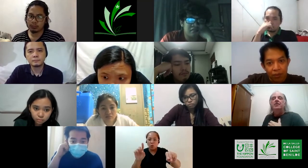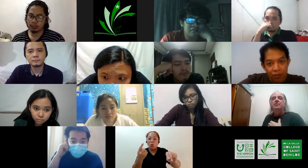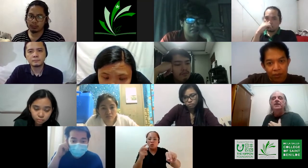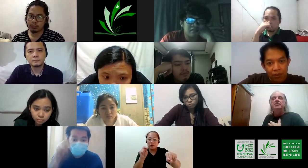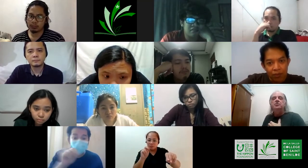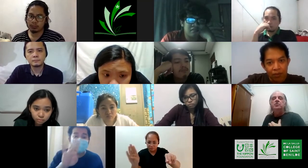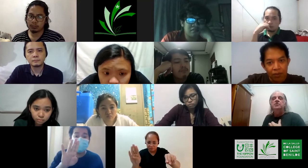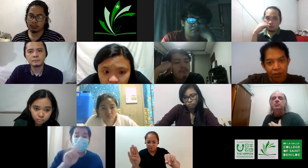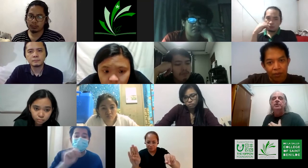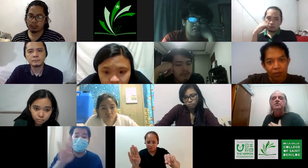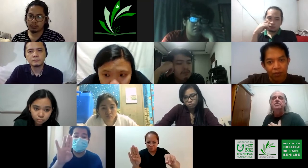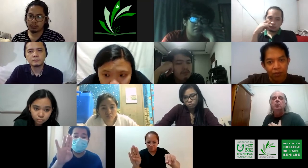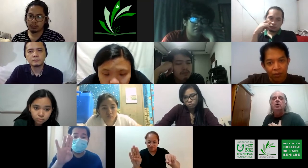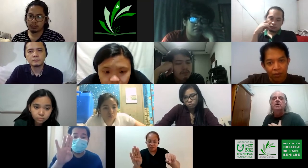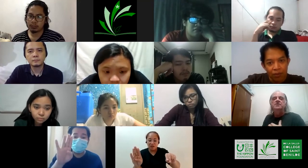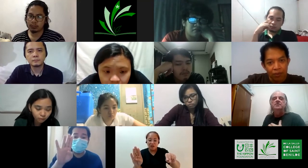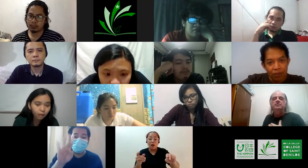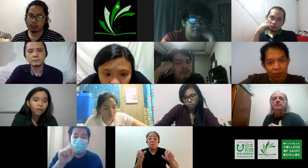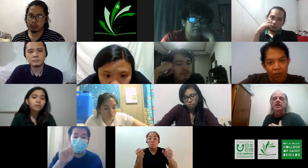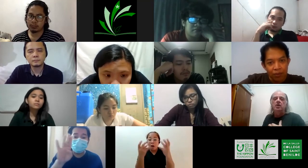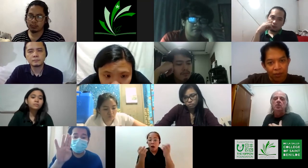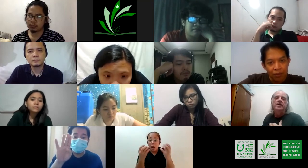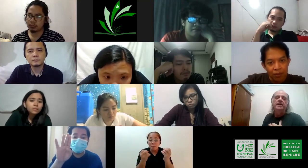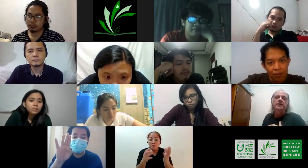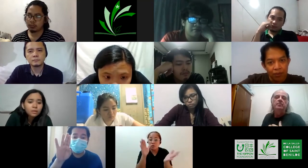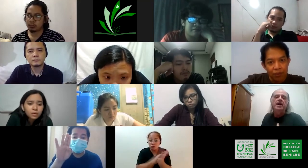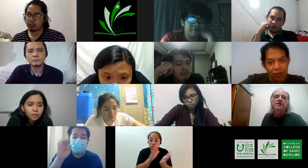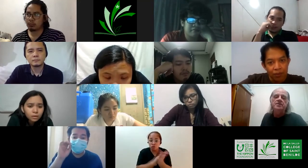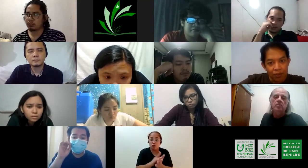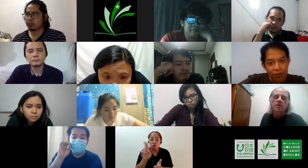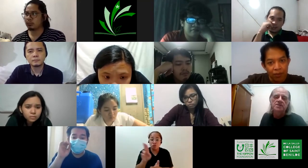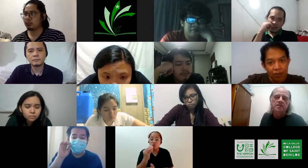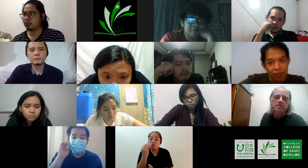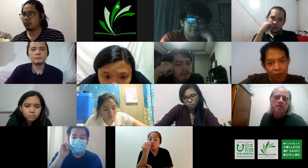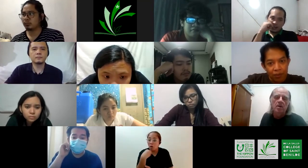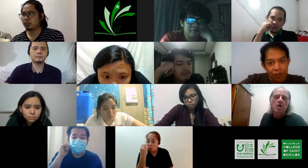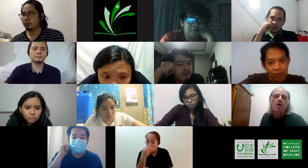many schools were using oralism, but only in Nebraska was it a law.